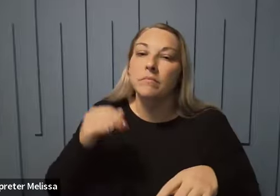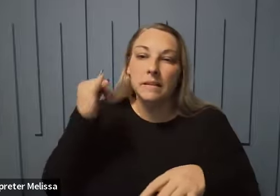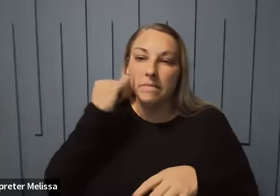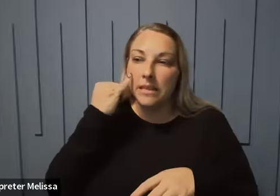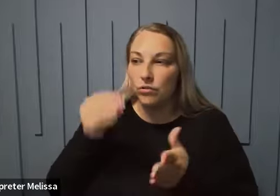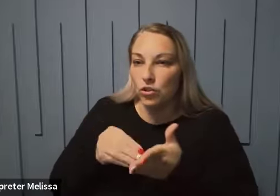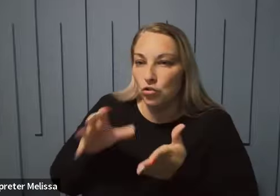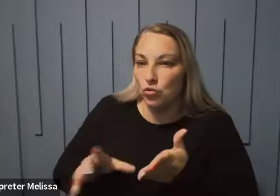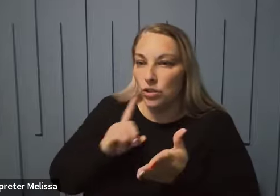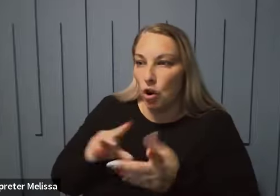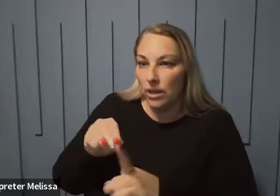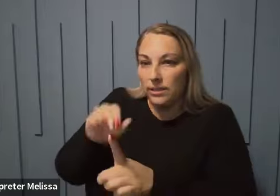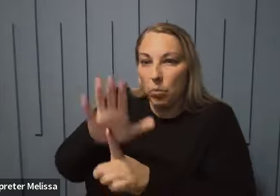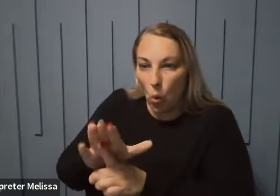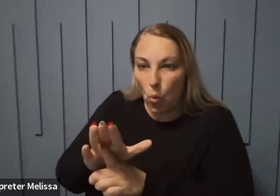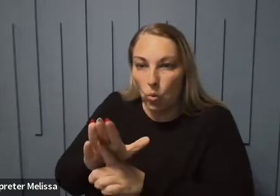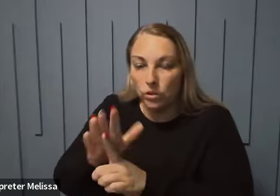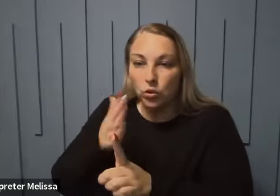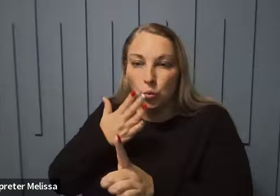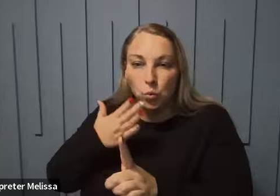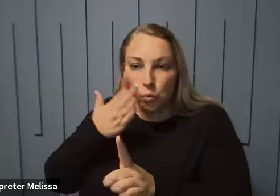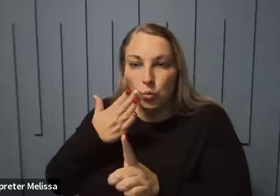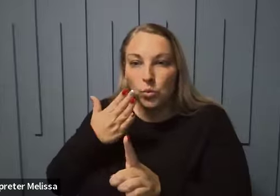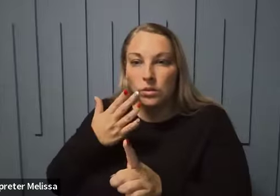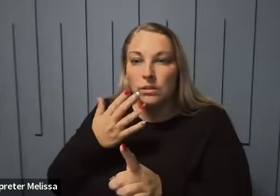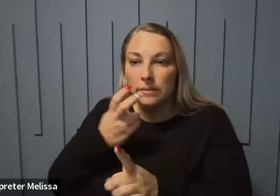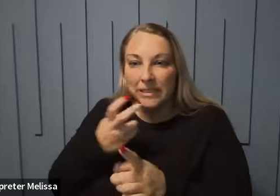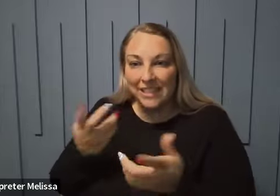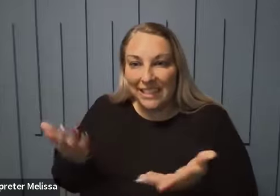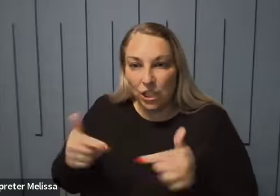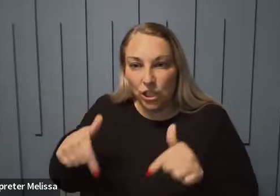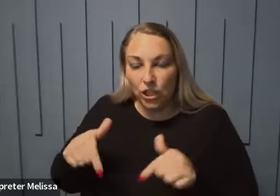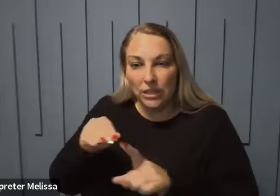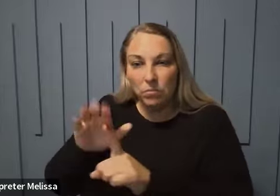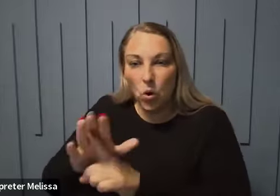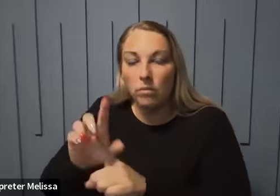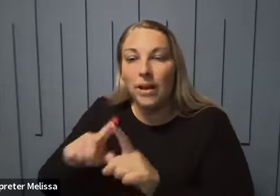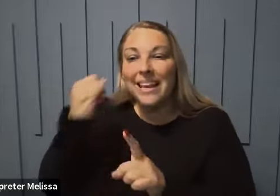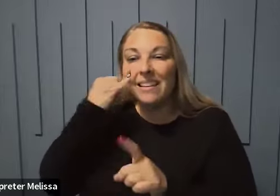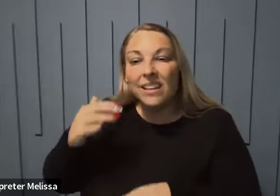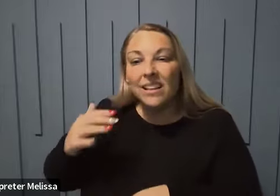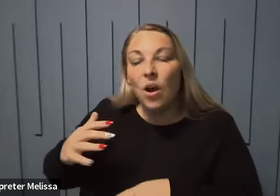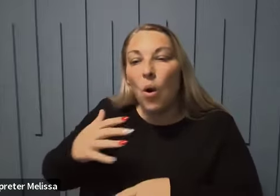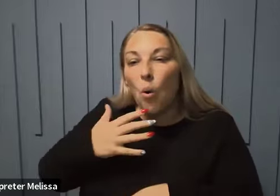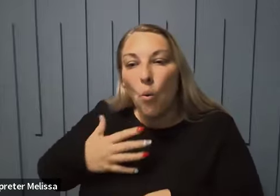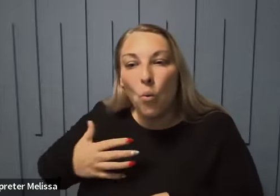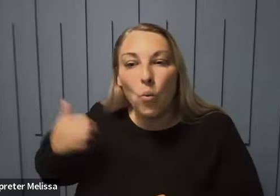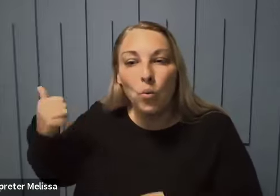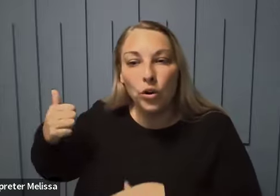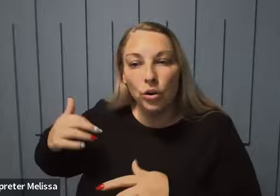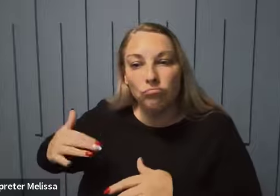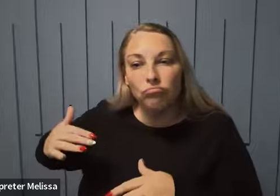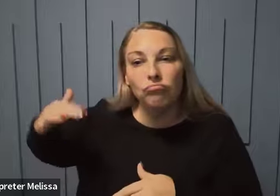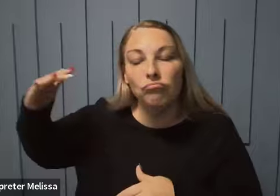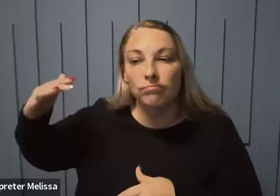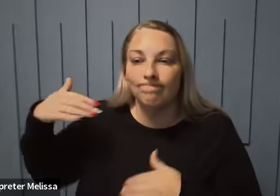American English here, if it's a later age, it's tricky because language deprivation is very